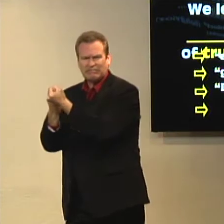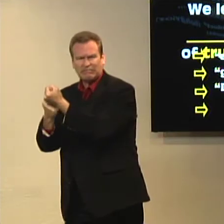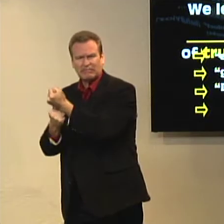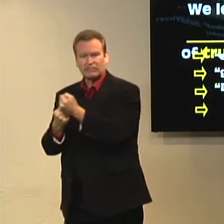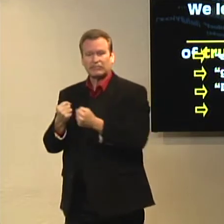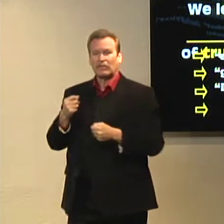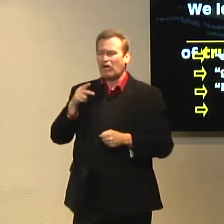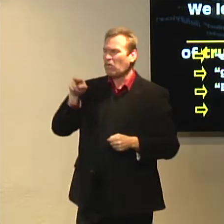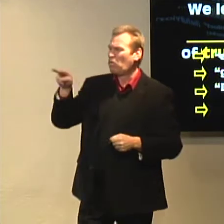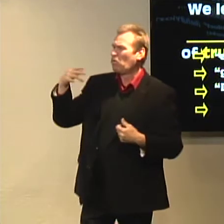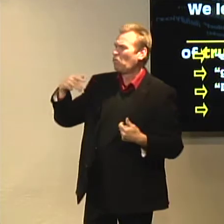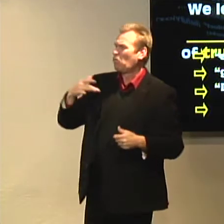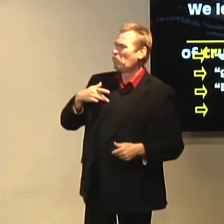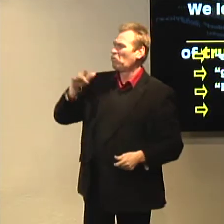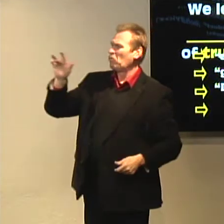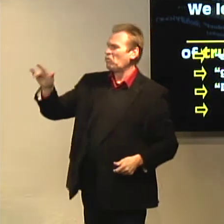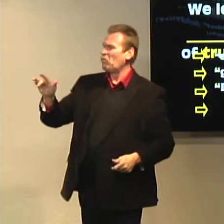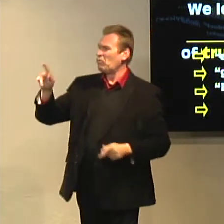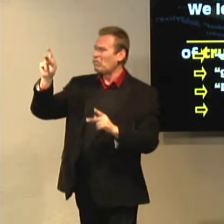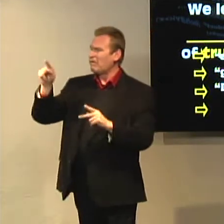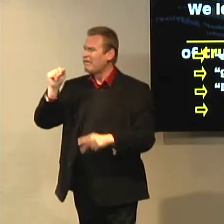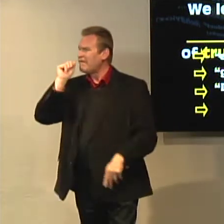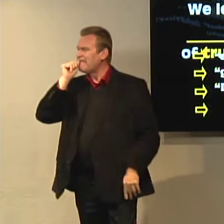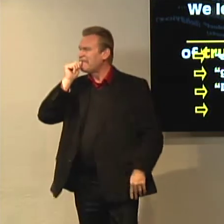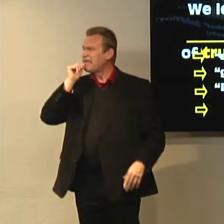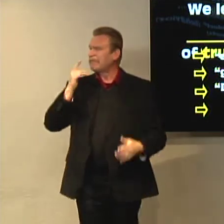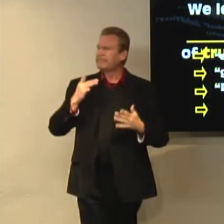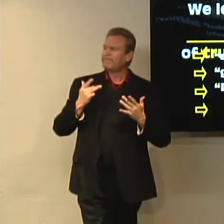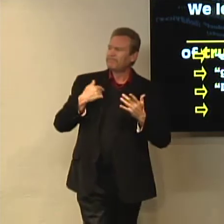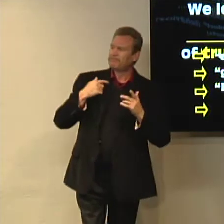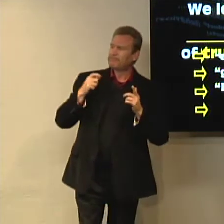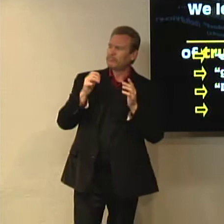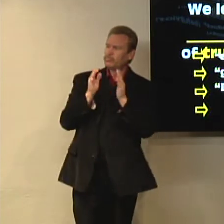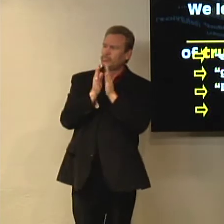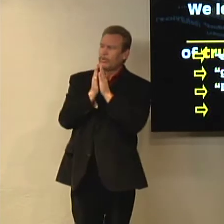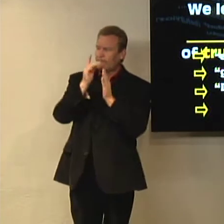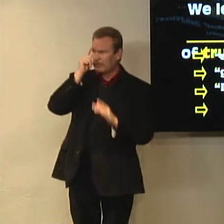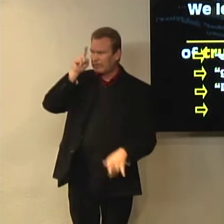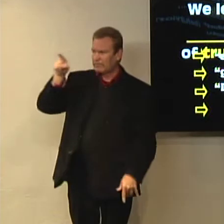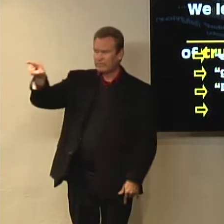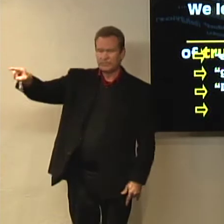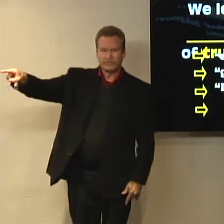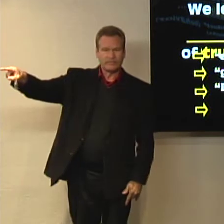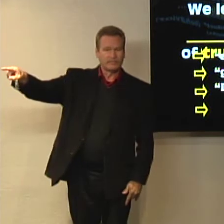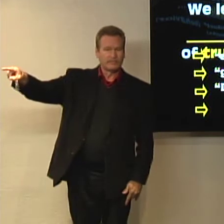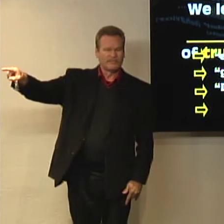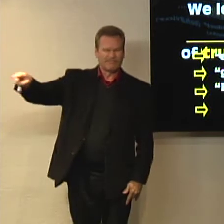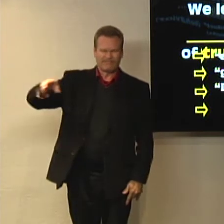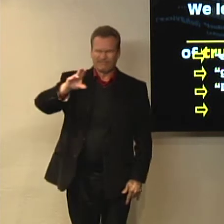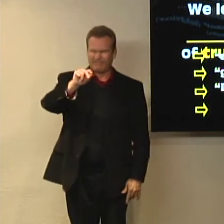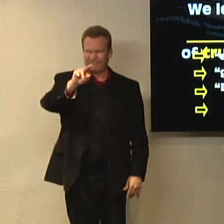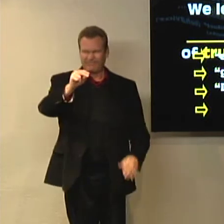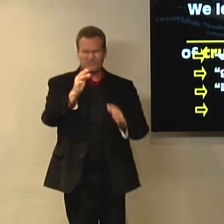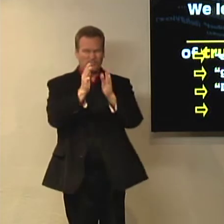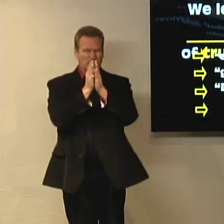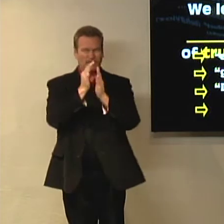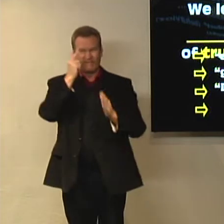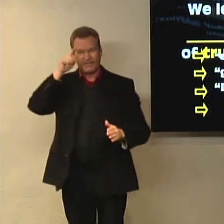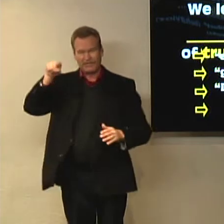to them. He's like, I'm here to support you. I'm here for you. And he recognizes the sufferings. And sometimes people are like, oh, you're suffering. I'm just going to pray for you. And